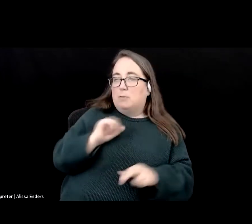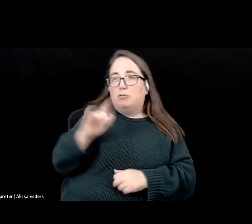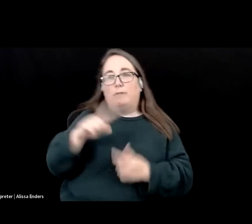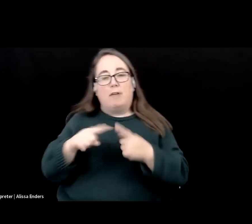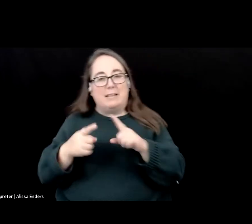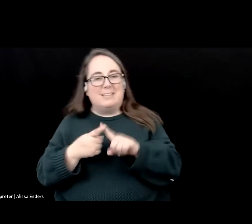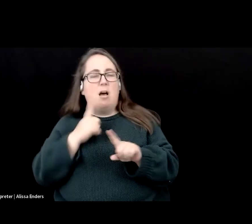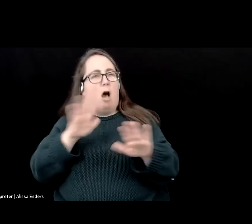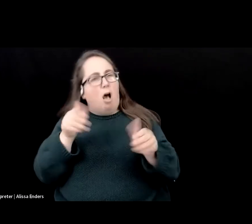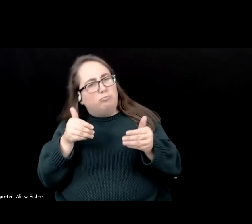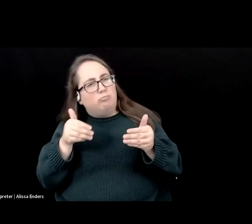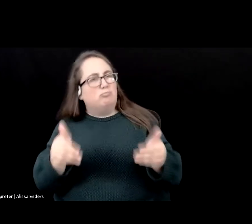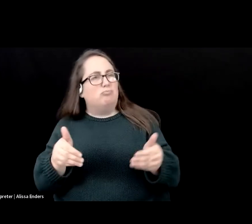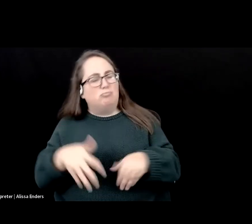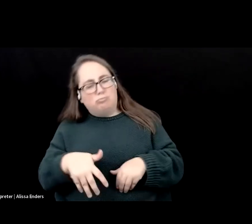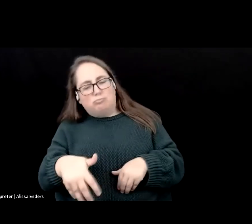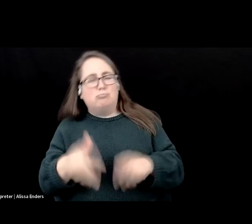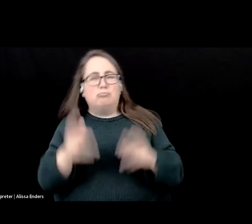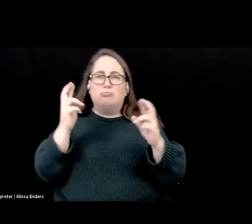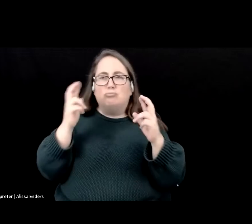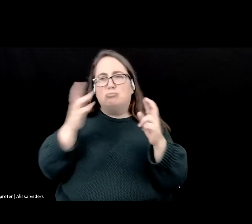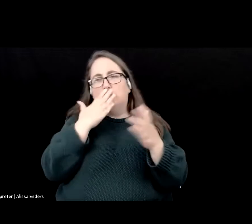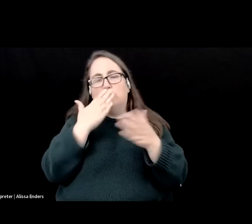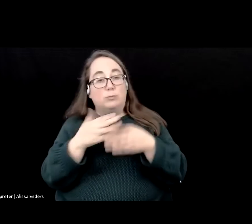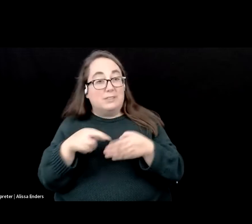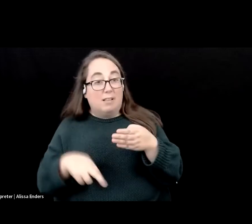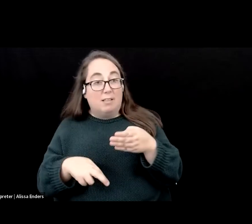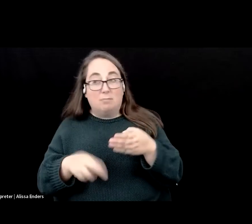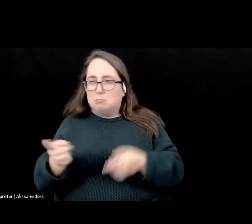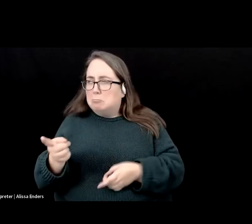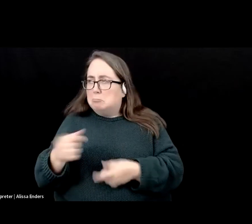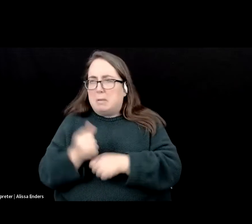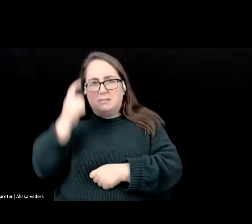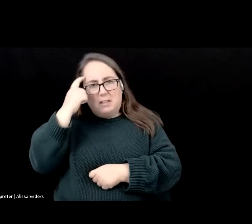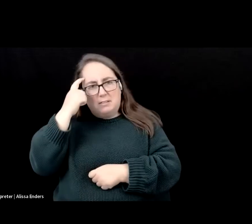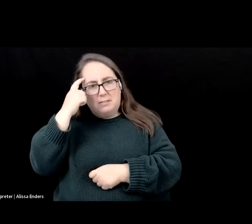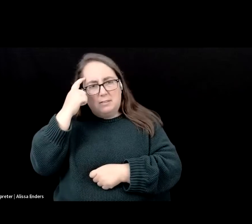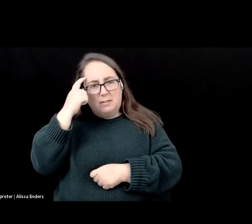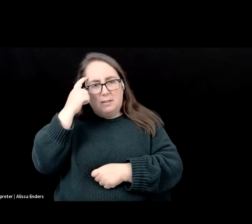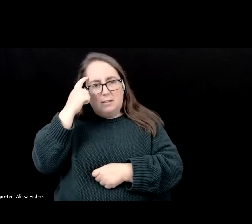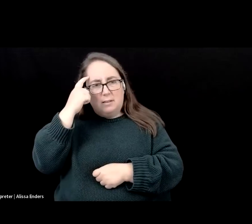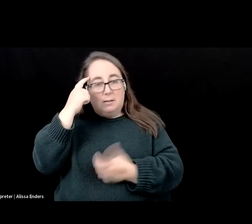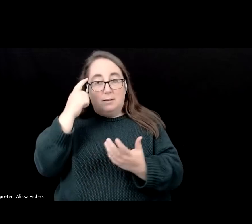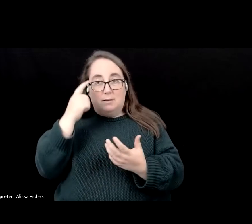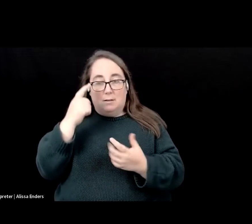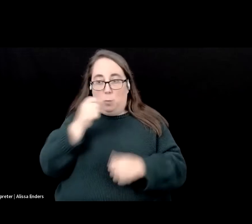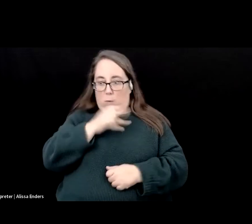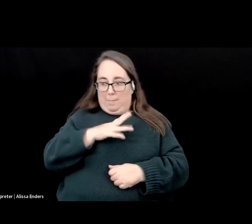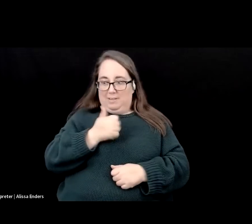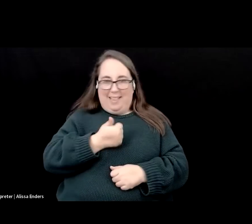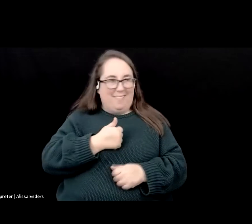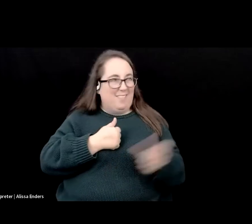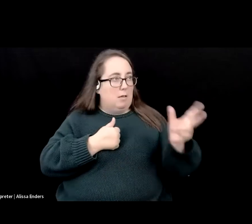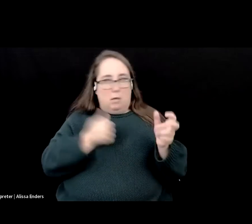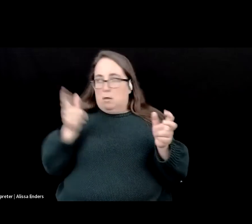her to continue with the pregnancy and hope for a good outcome, their response also makes sense. Her conflict over what to do makes sense.